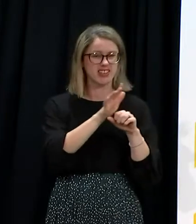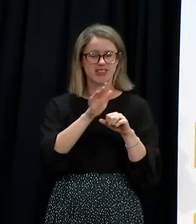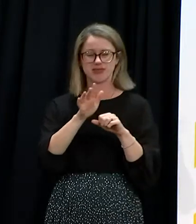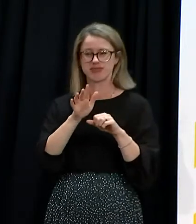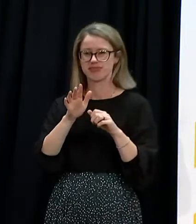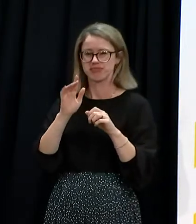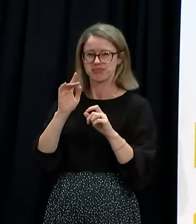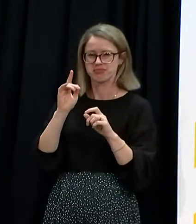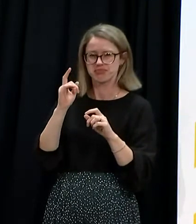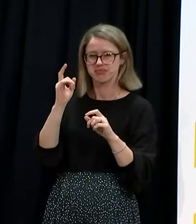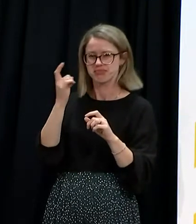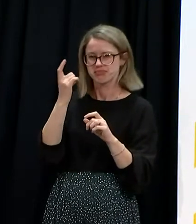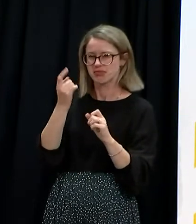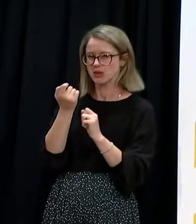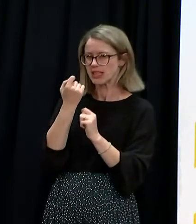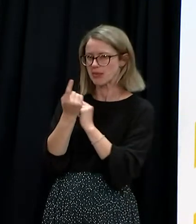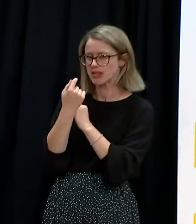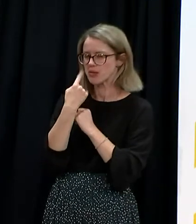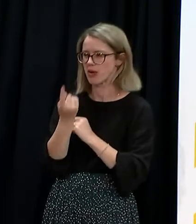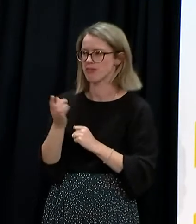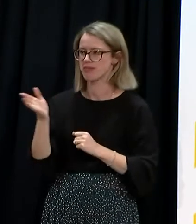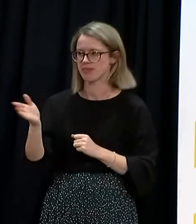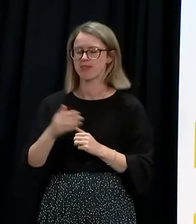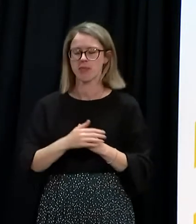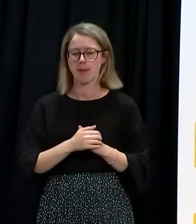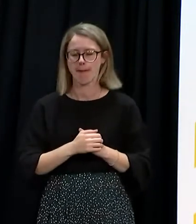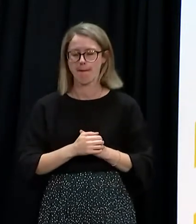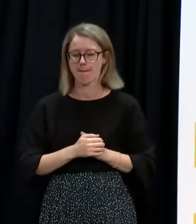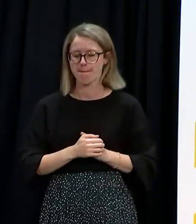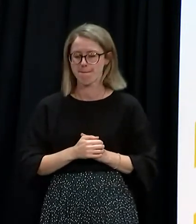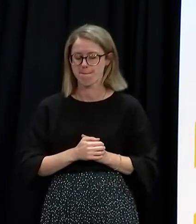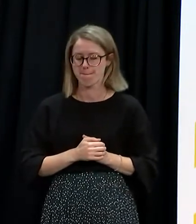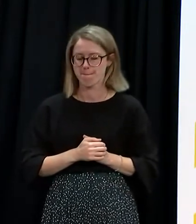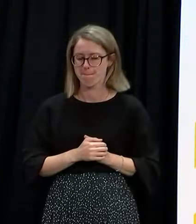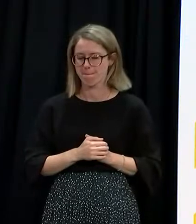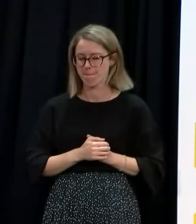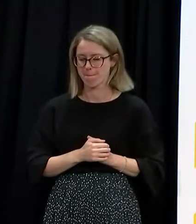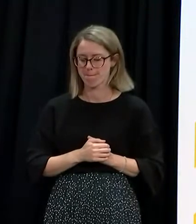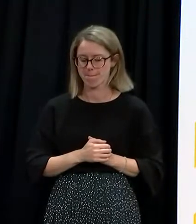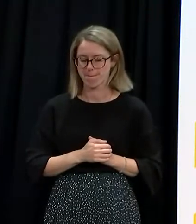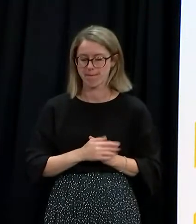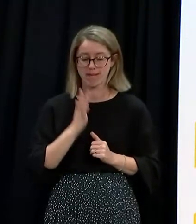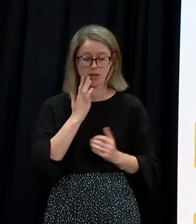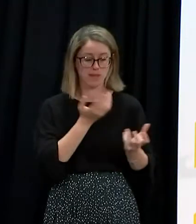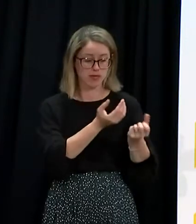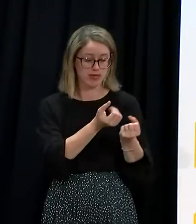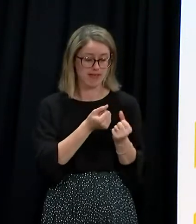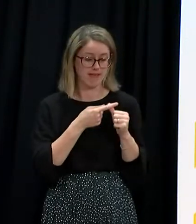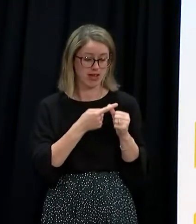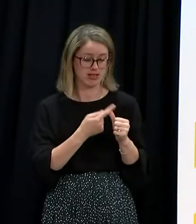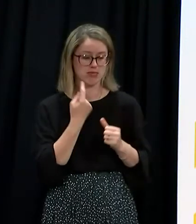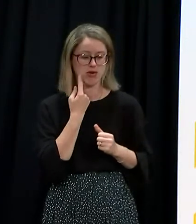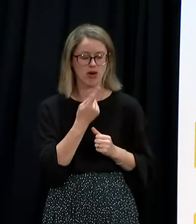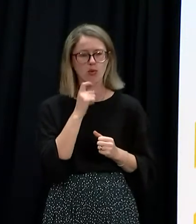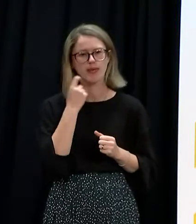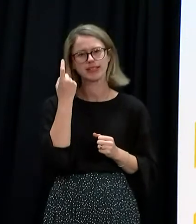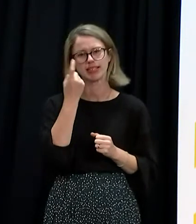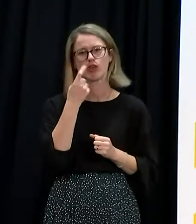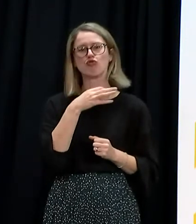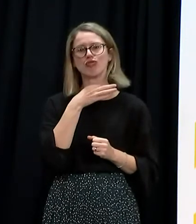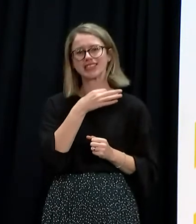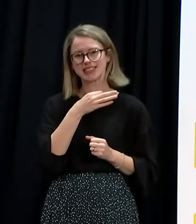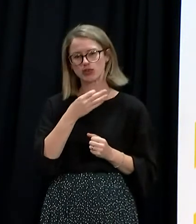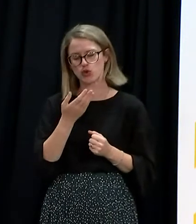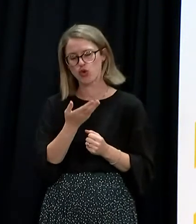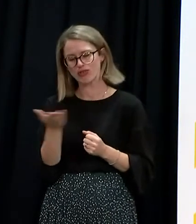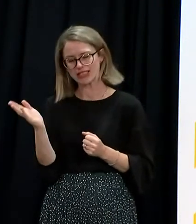necessarily the message that I would put out is one of the things that I will be considering when we receive the advice is just the relative risk to the